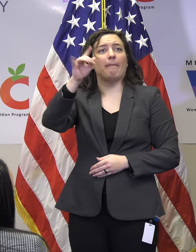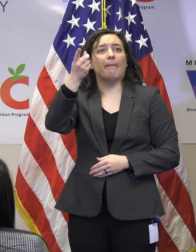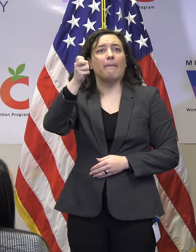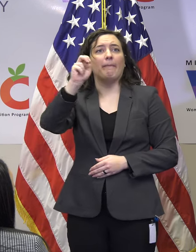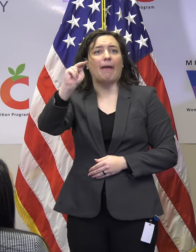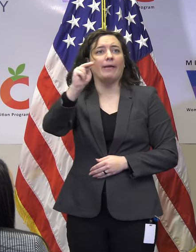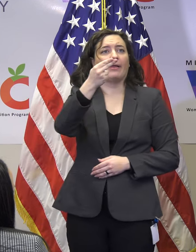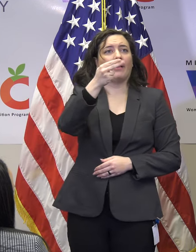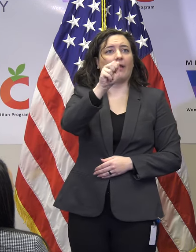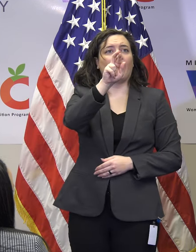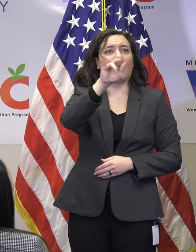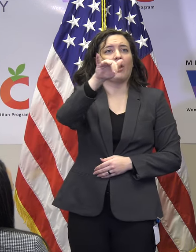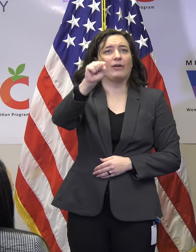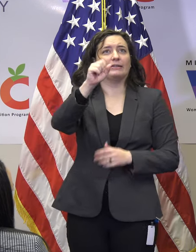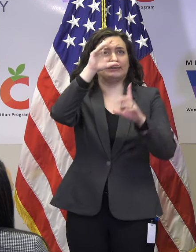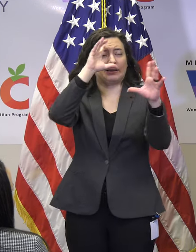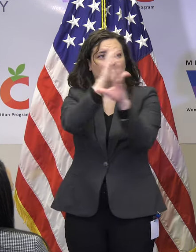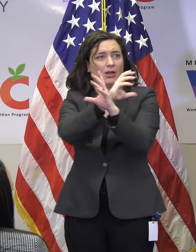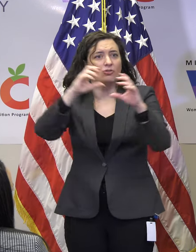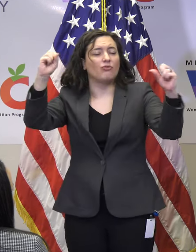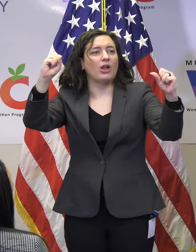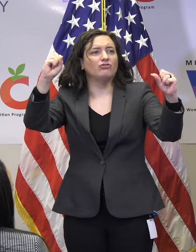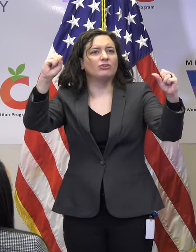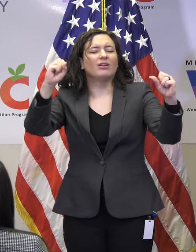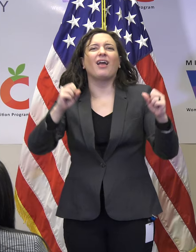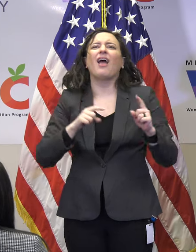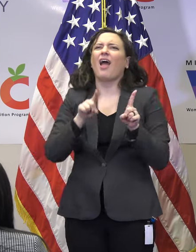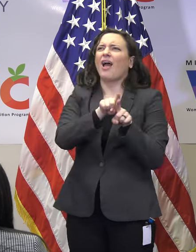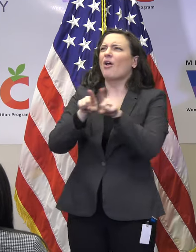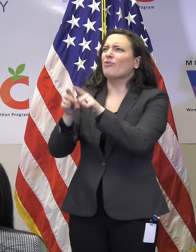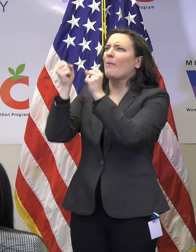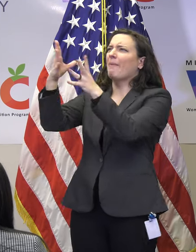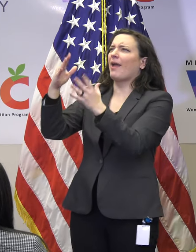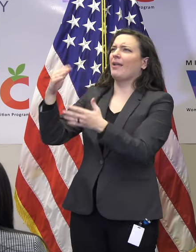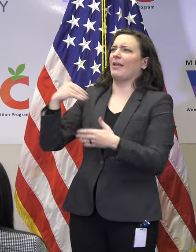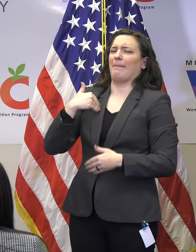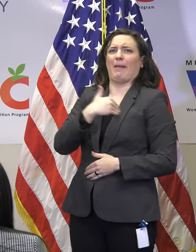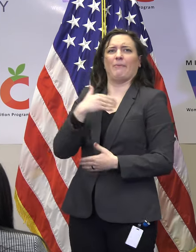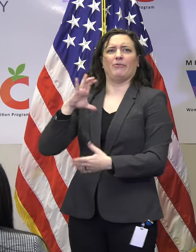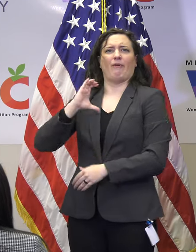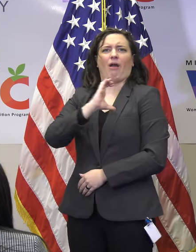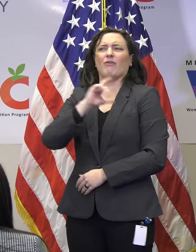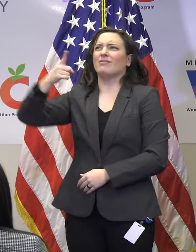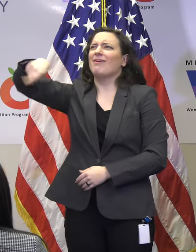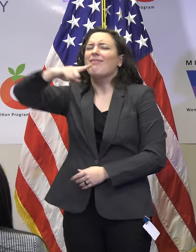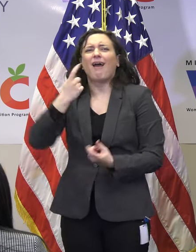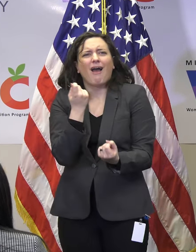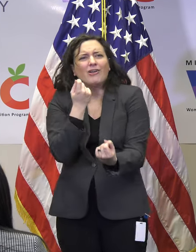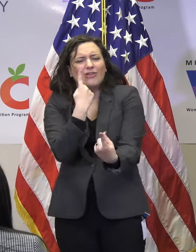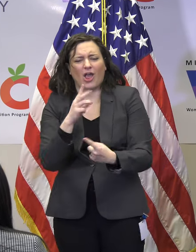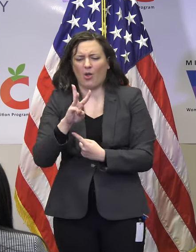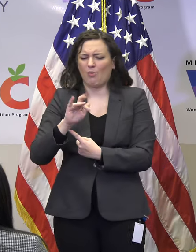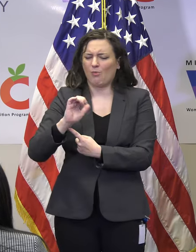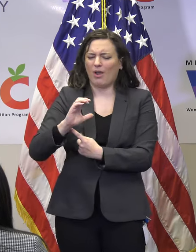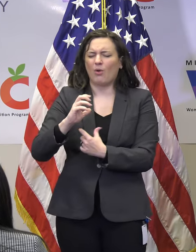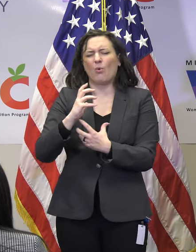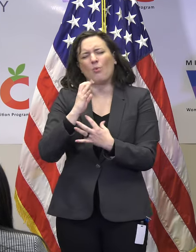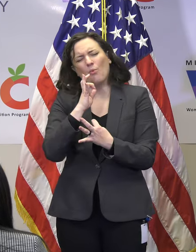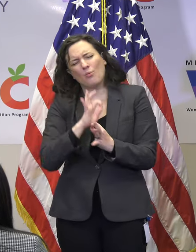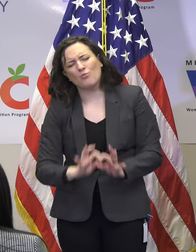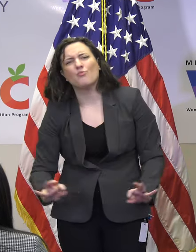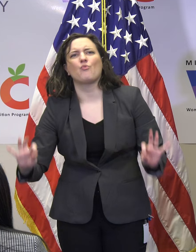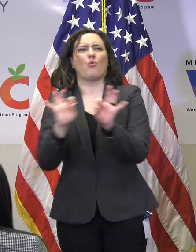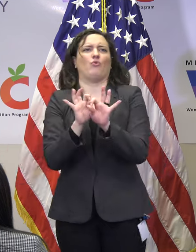of Congress who understand that WIC means health and security for our families. It's really important. It's truly heartening to see that